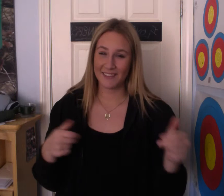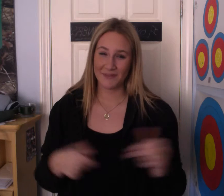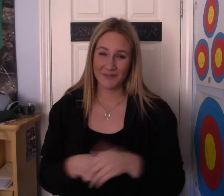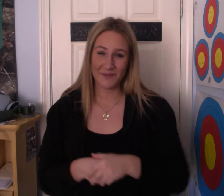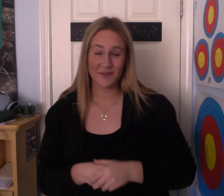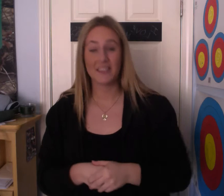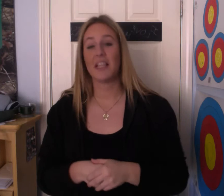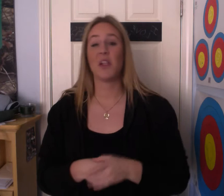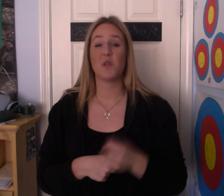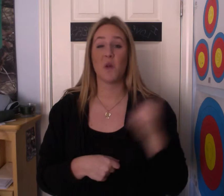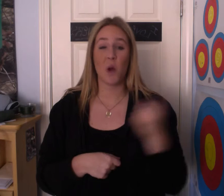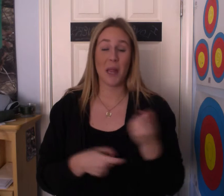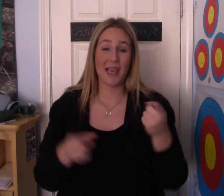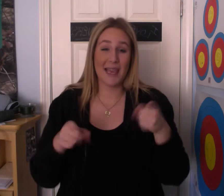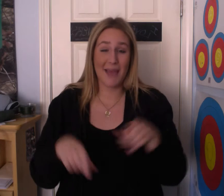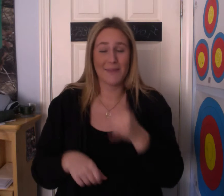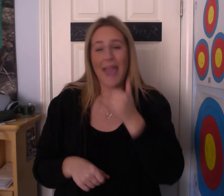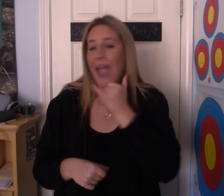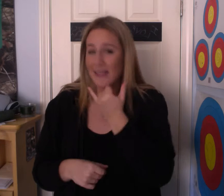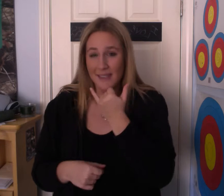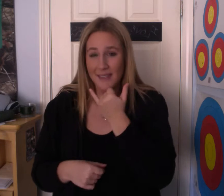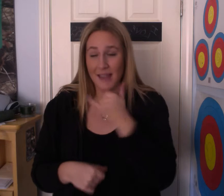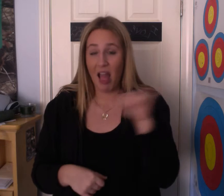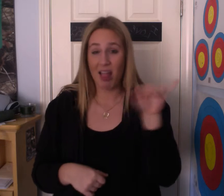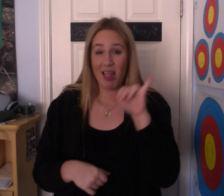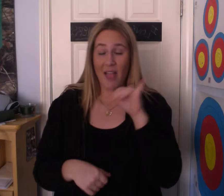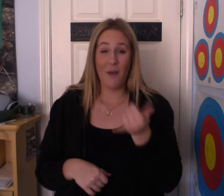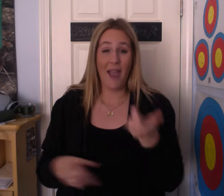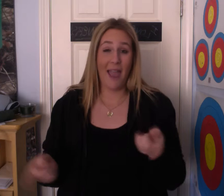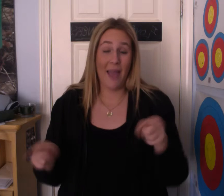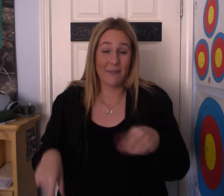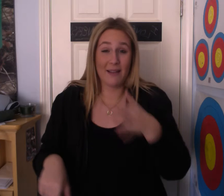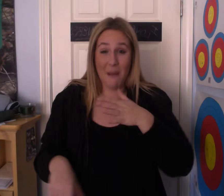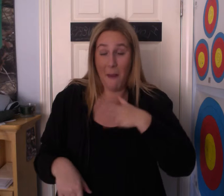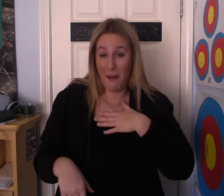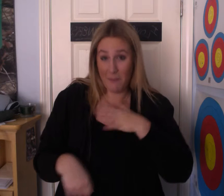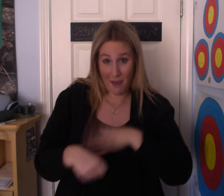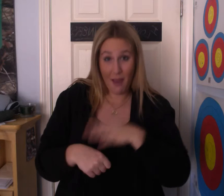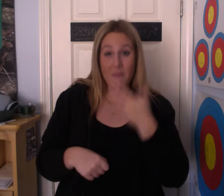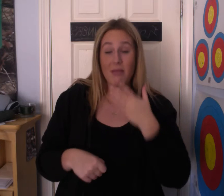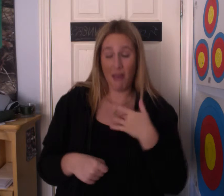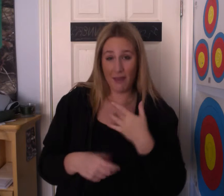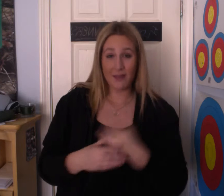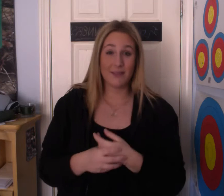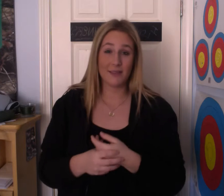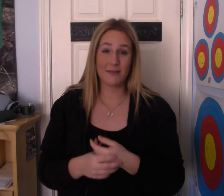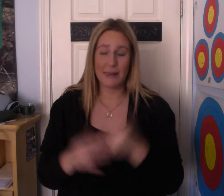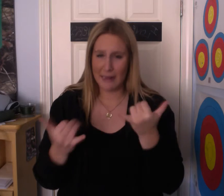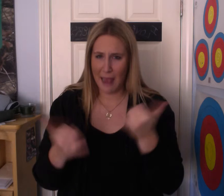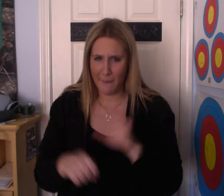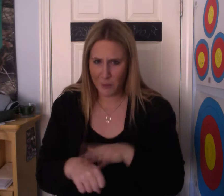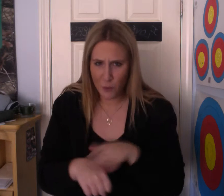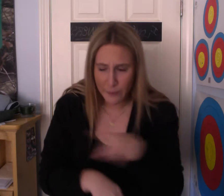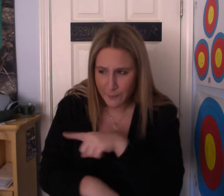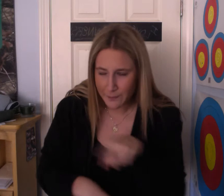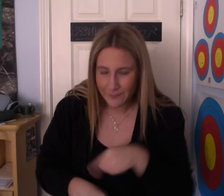It only happens from accidents, like what happened to me on my birthday. Now, I must warn you, I'm not